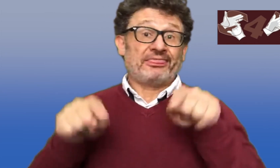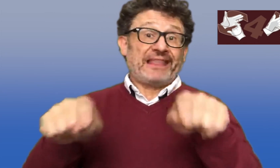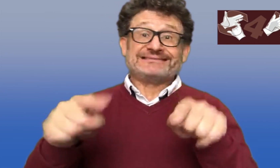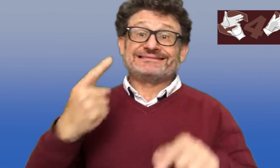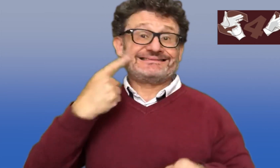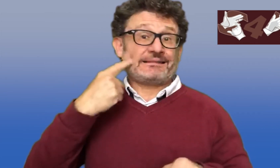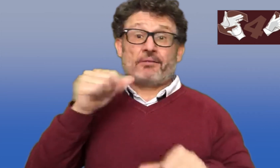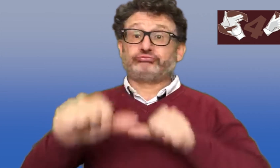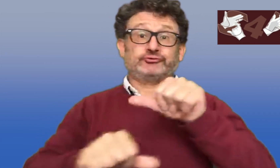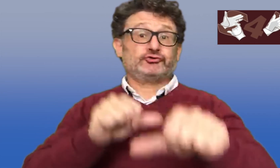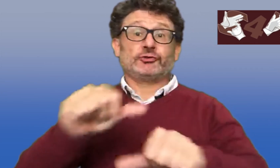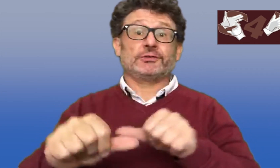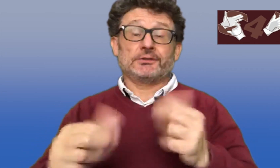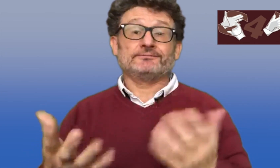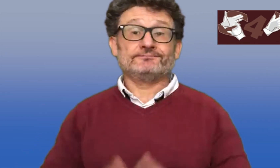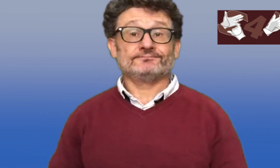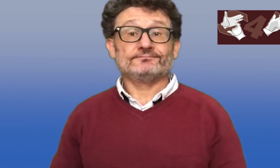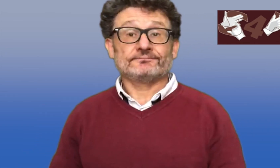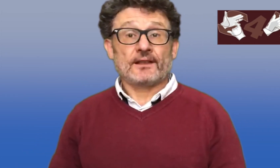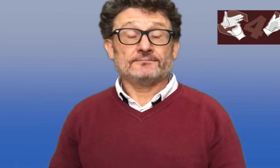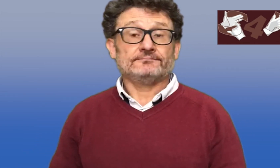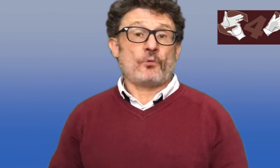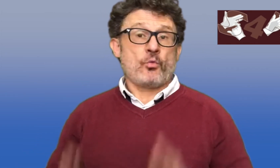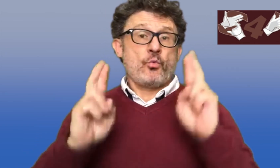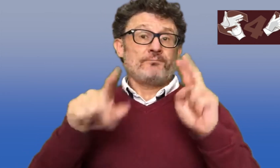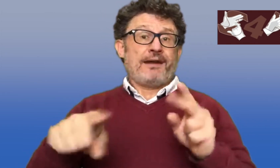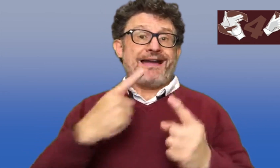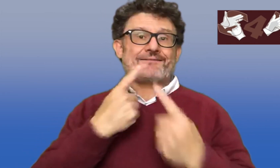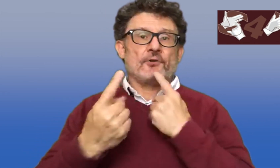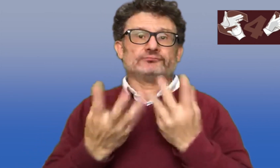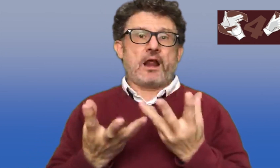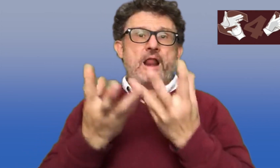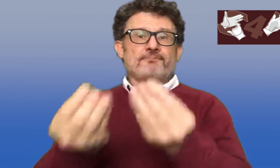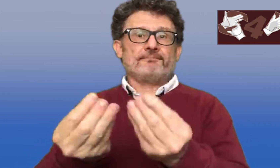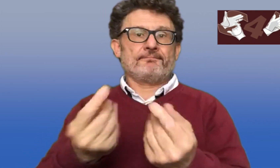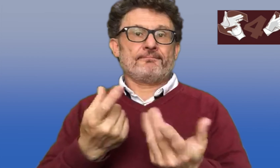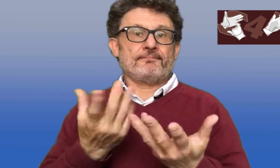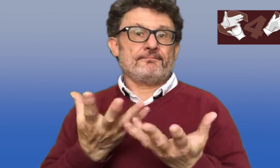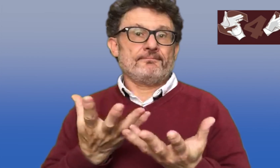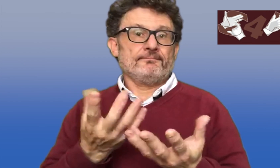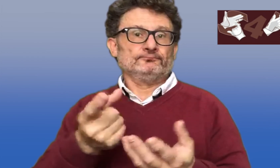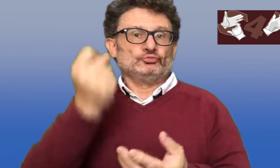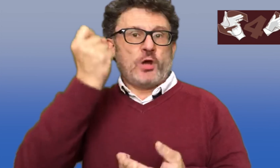onto the interpreter. So again, a very simple process. So I'm hoping that this information has been helpful